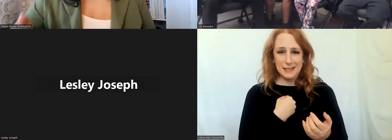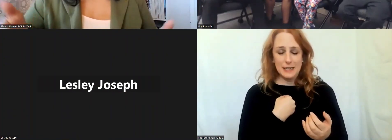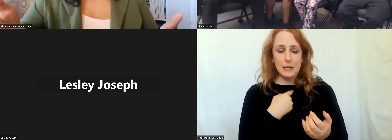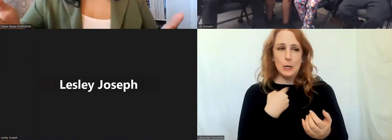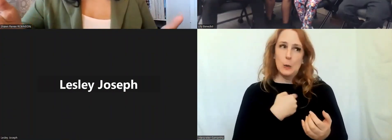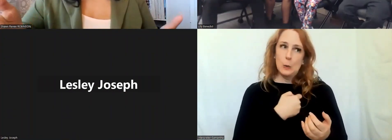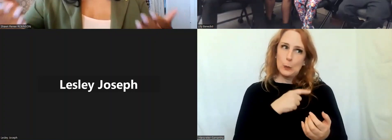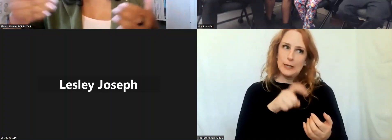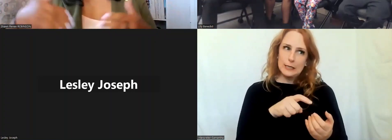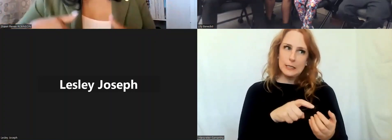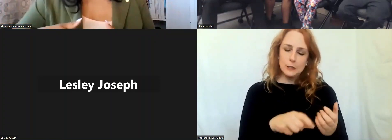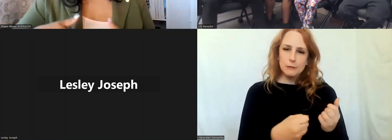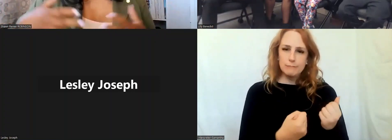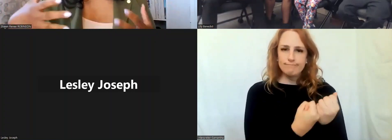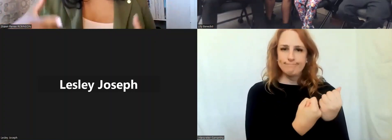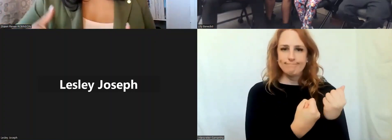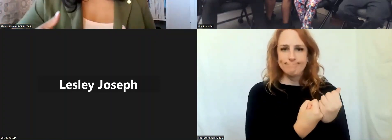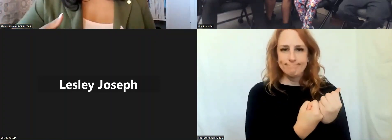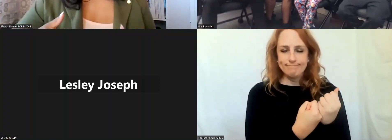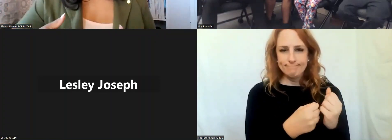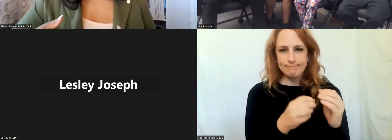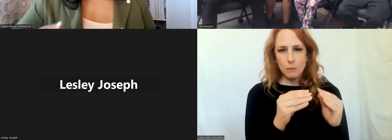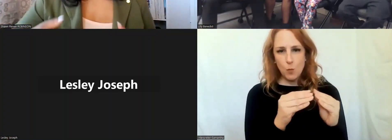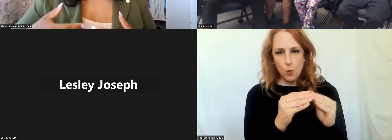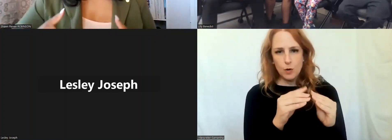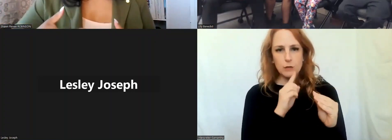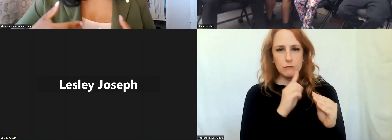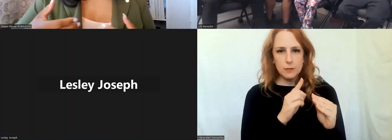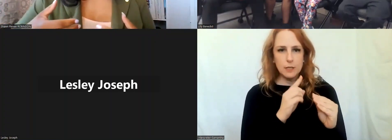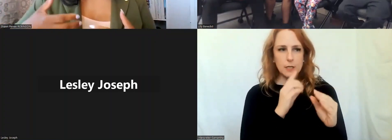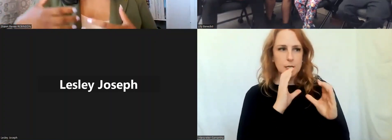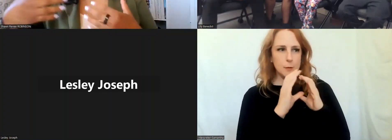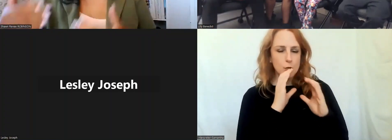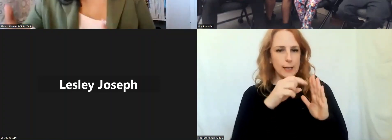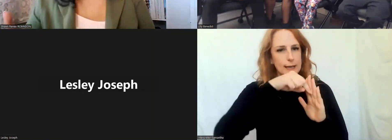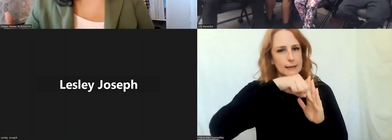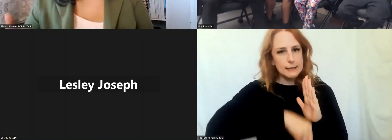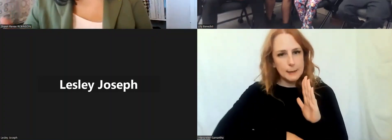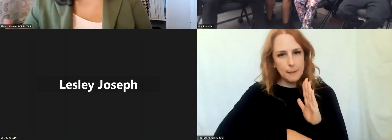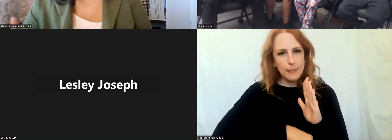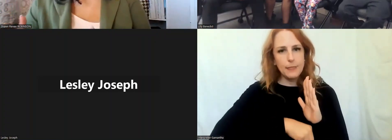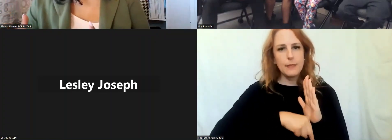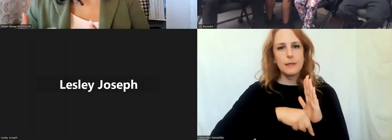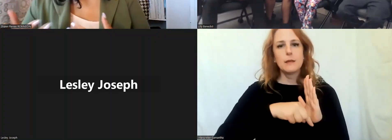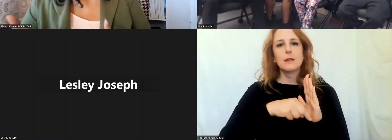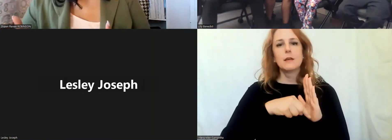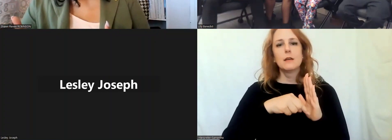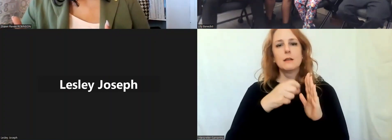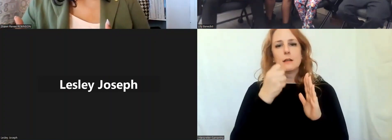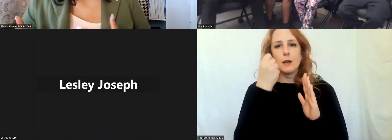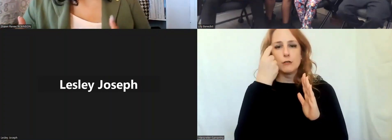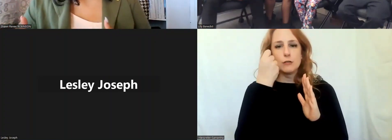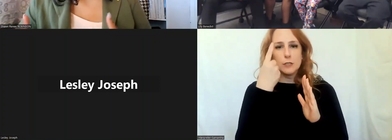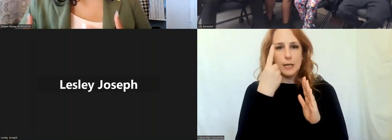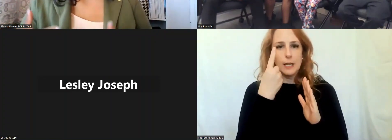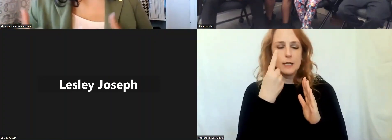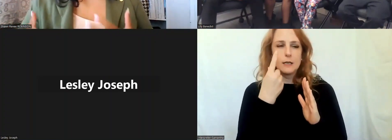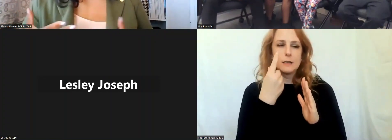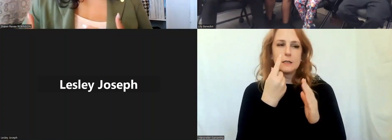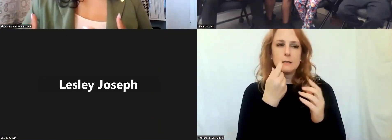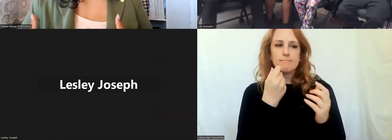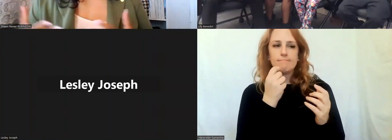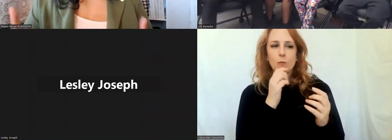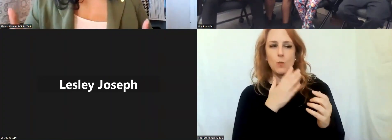you do get that in-depth conversation, knowing what your child is feeling